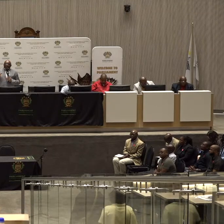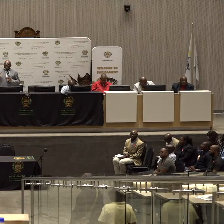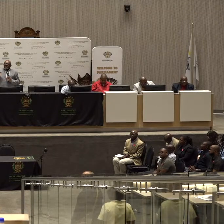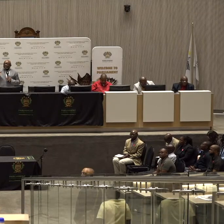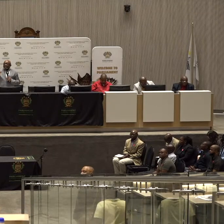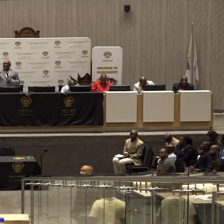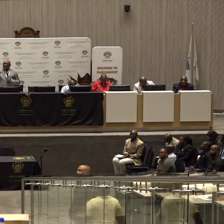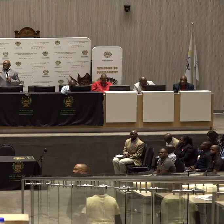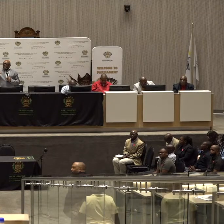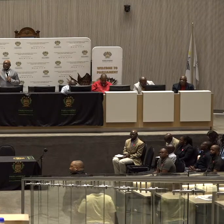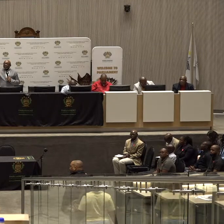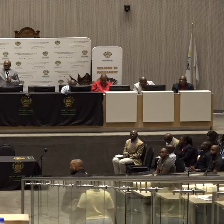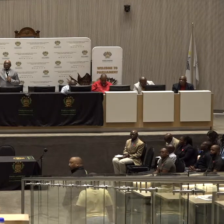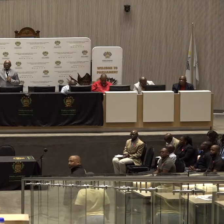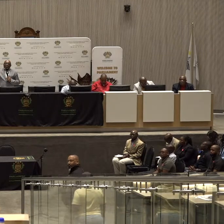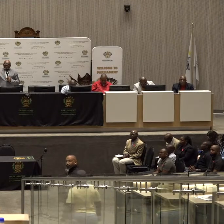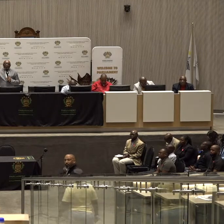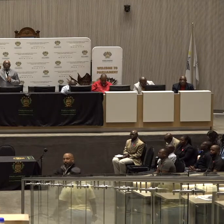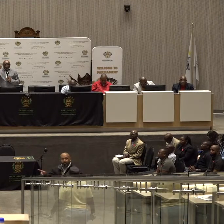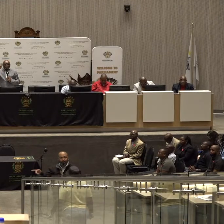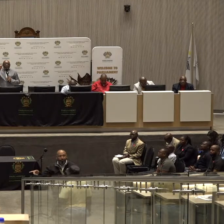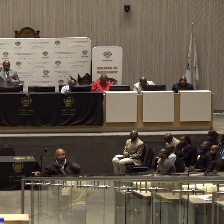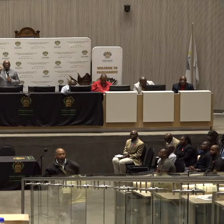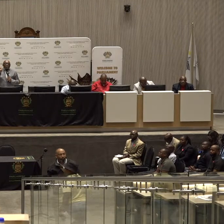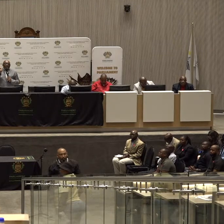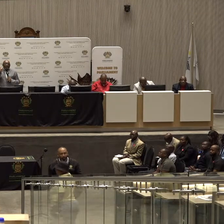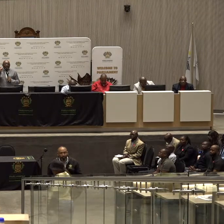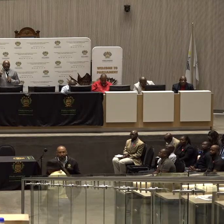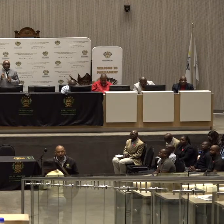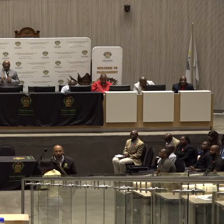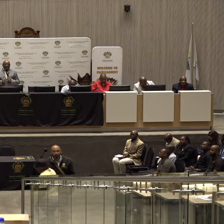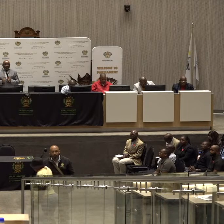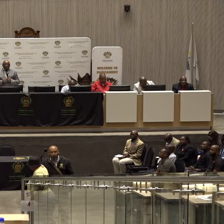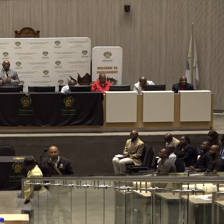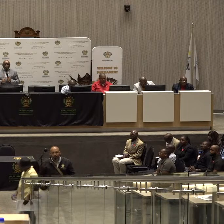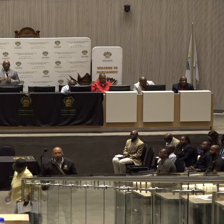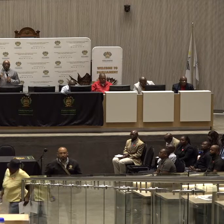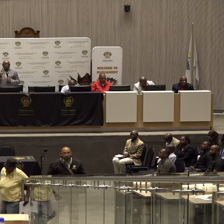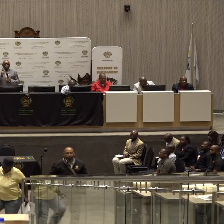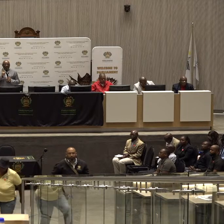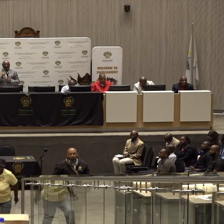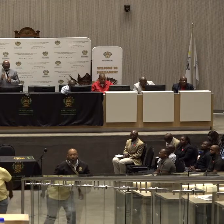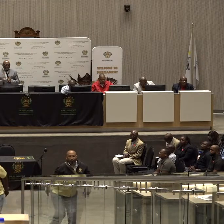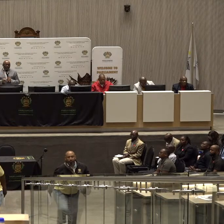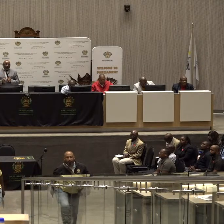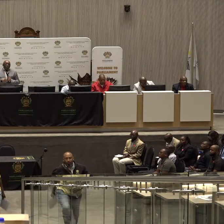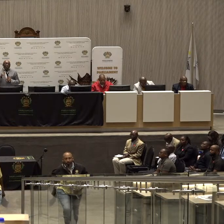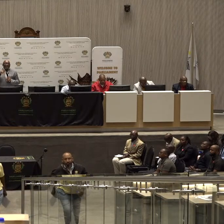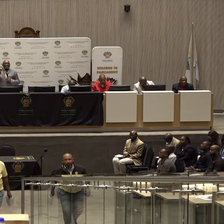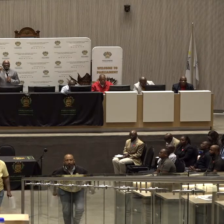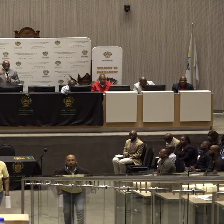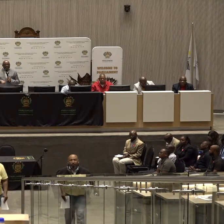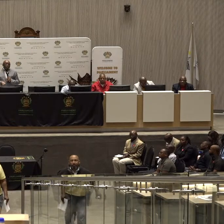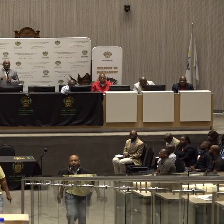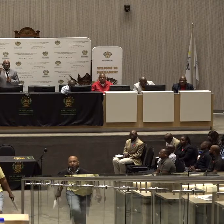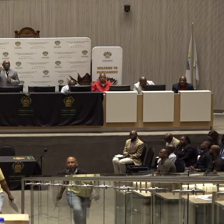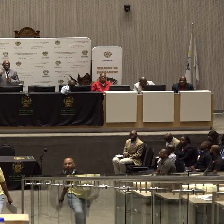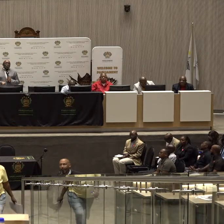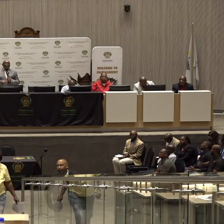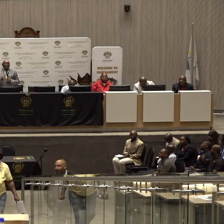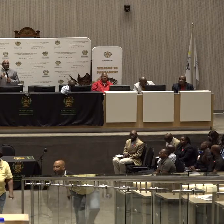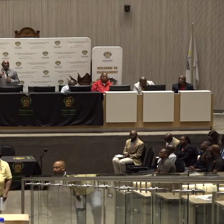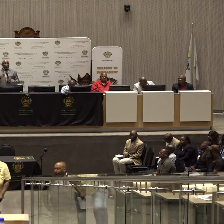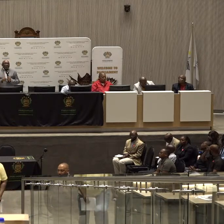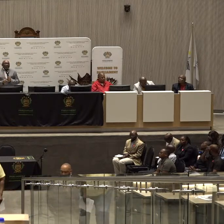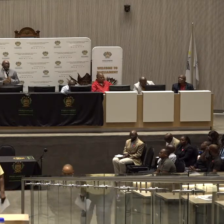there is a team of people there who have forms that they can give you for you to write and assist you